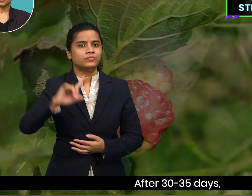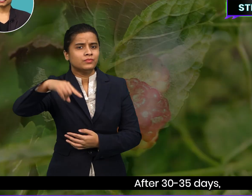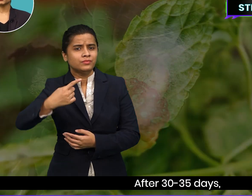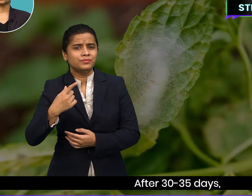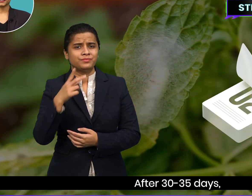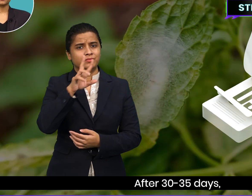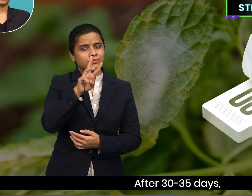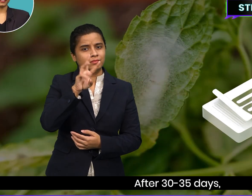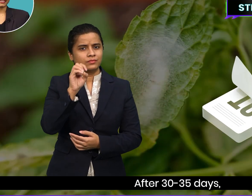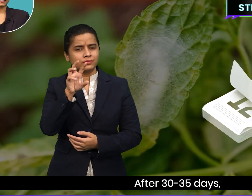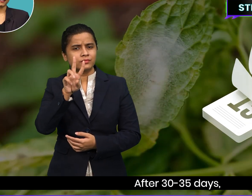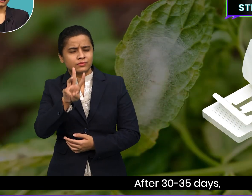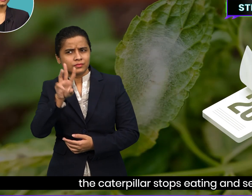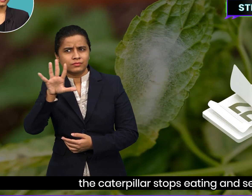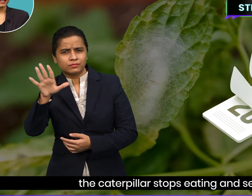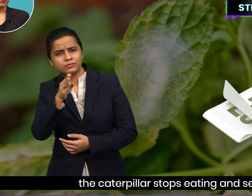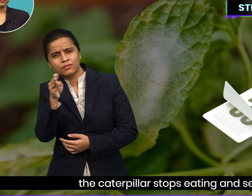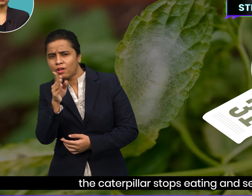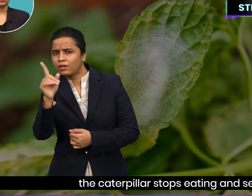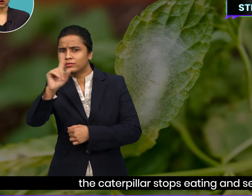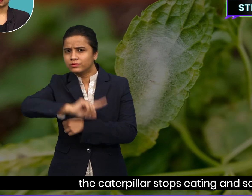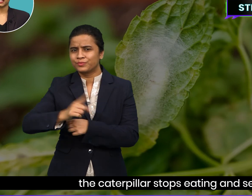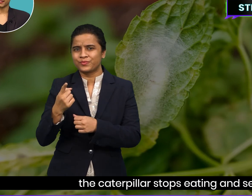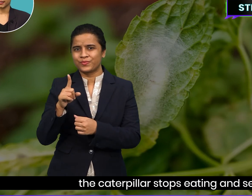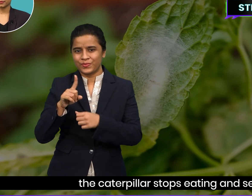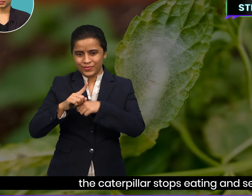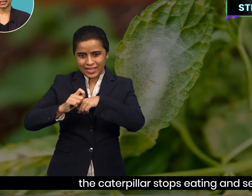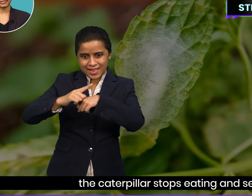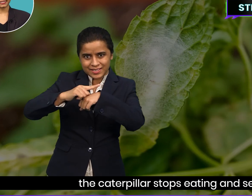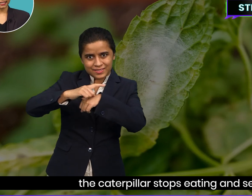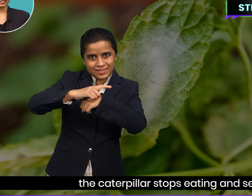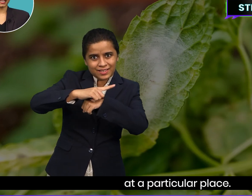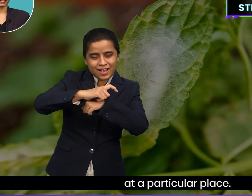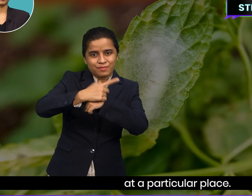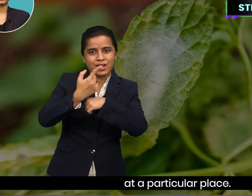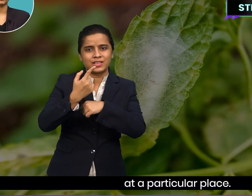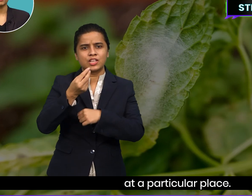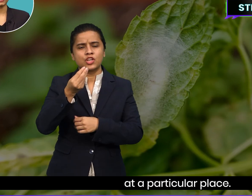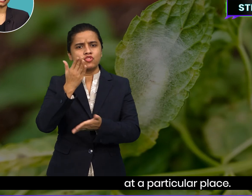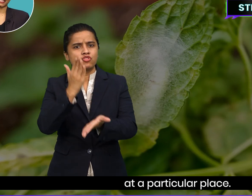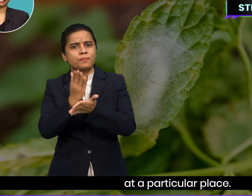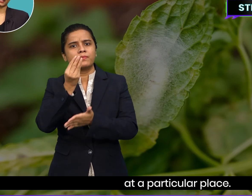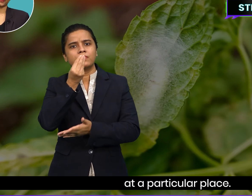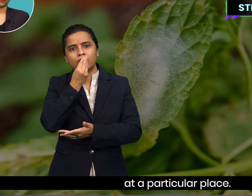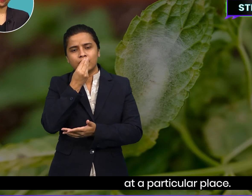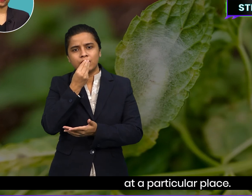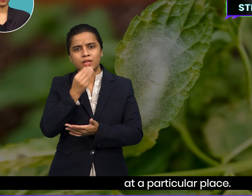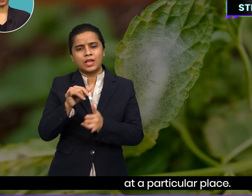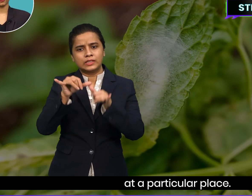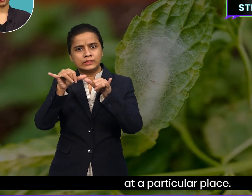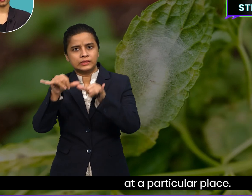After 30 to 35 days, the caterpillar stops eating and settles at a particular place.